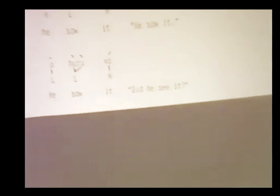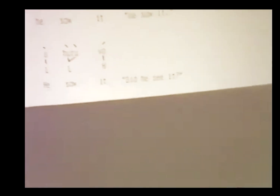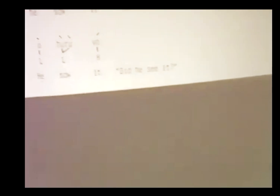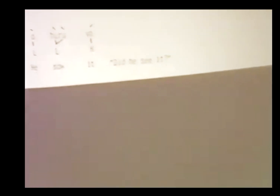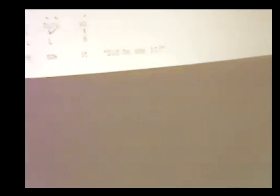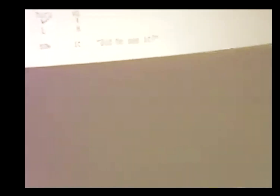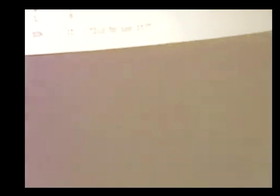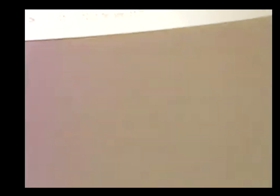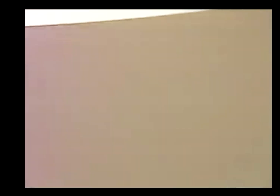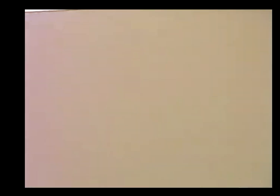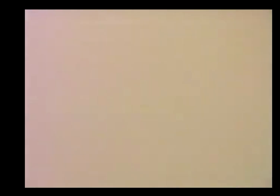Okay.